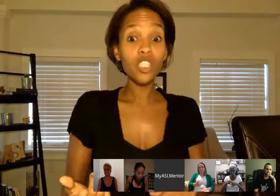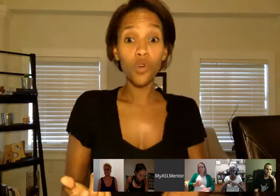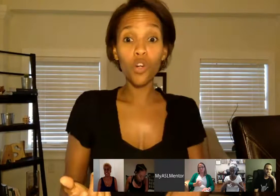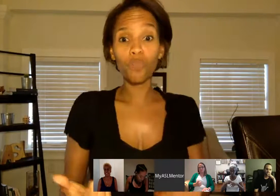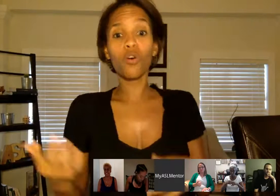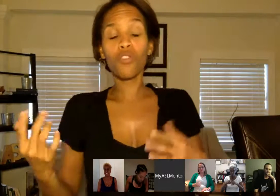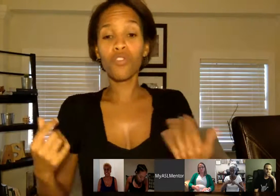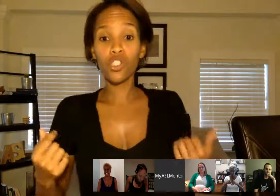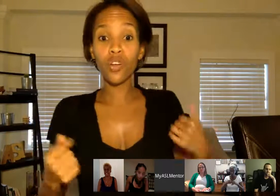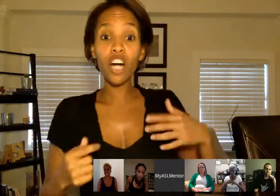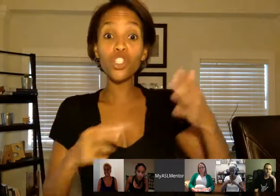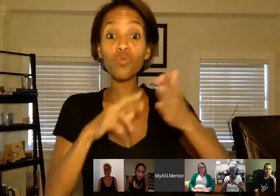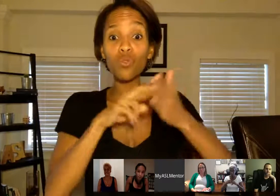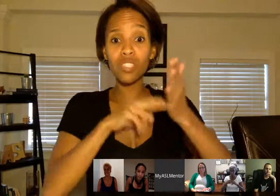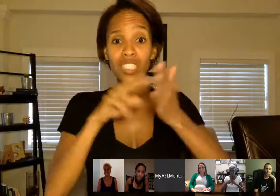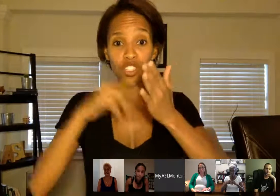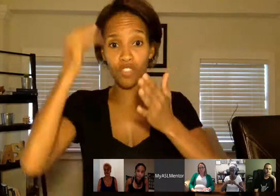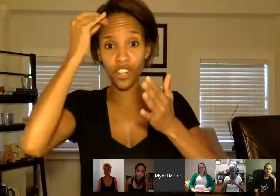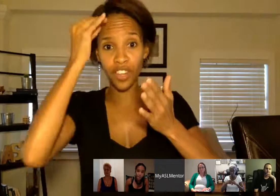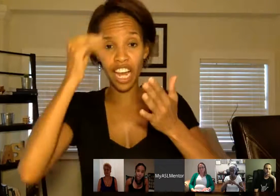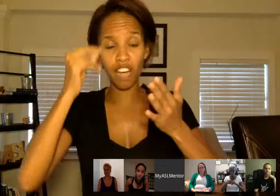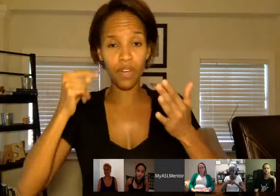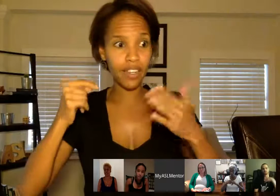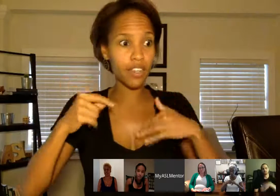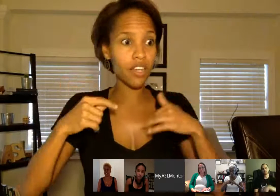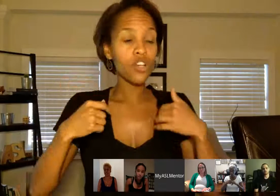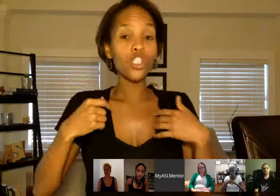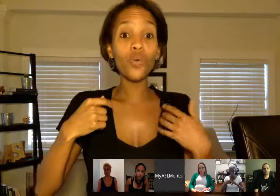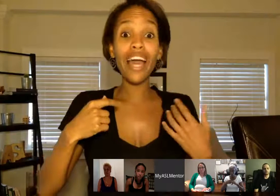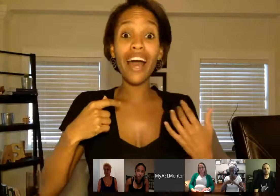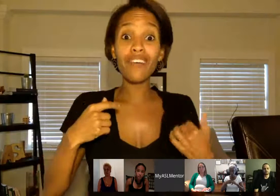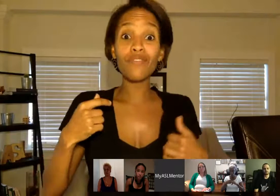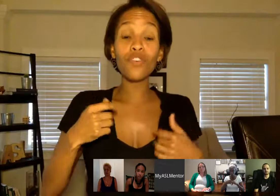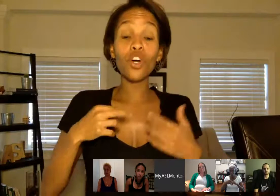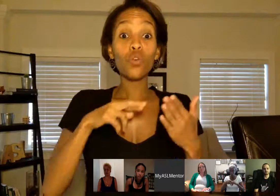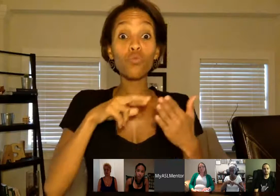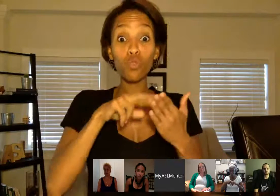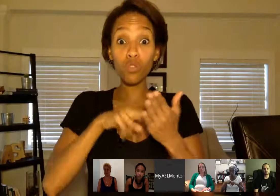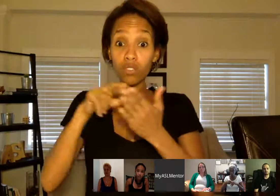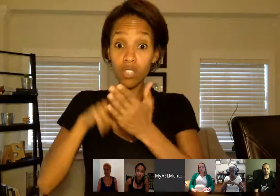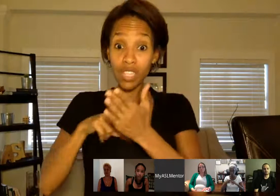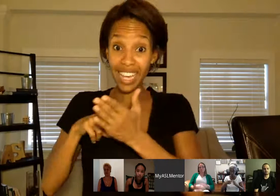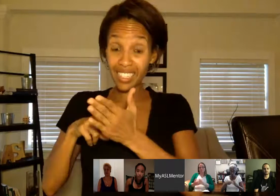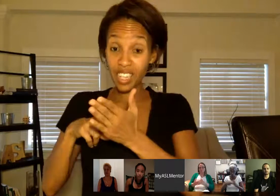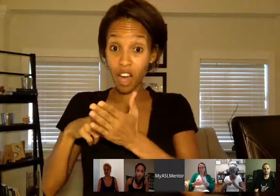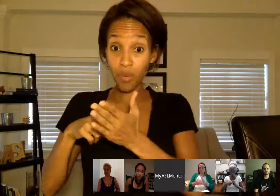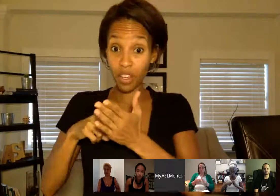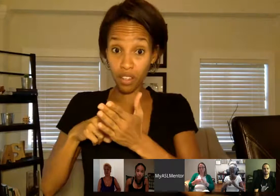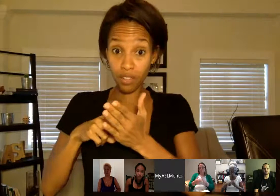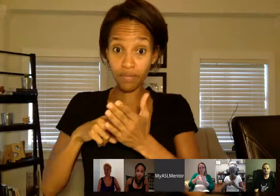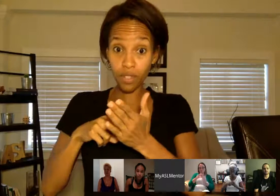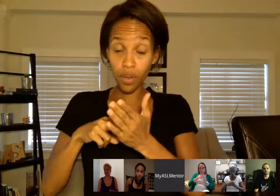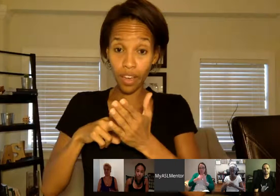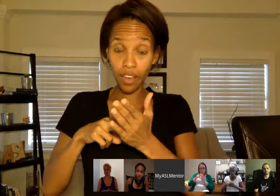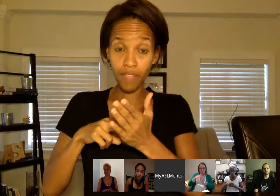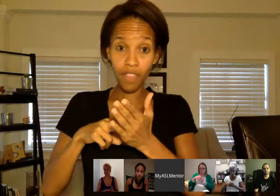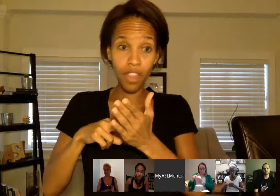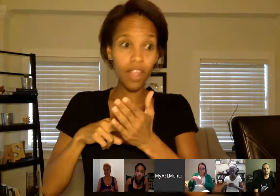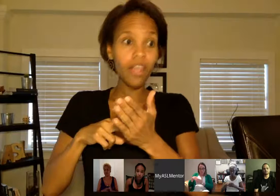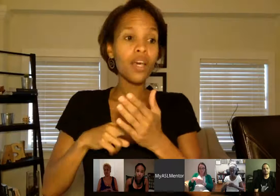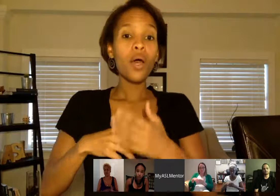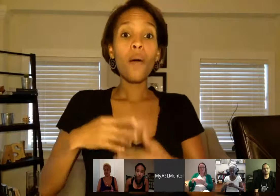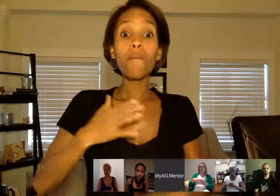It does work with both. So I'll do rules since I just figured that out in my head. So we have rules as the topic,